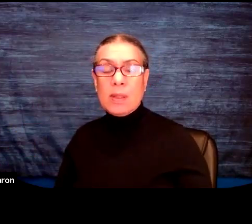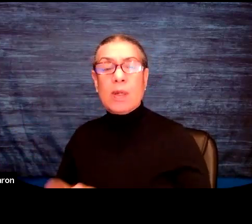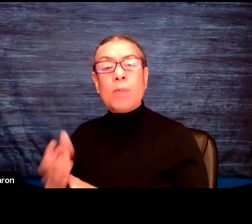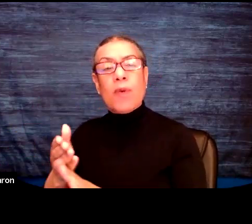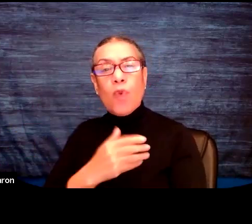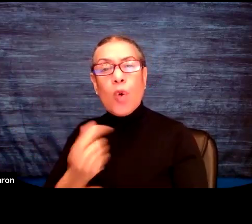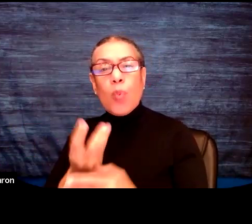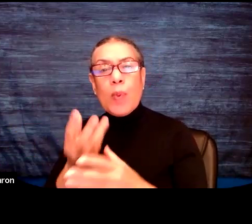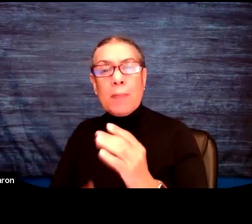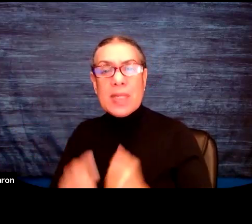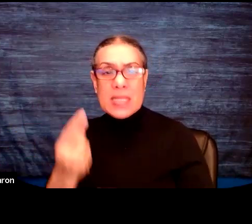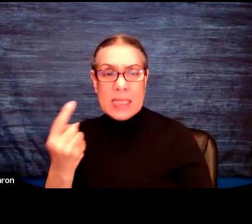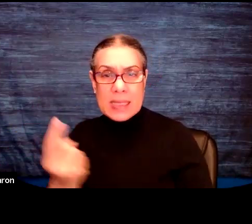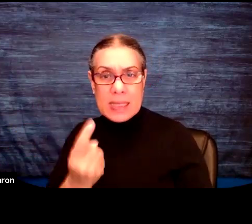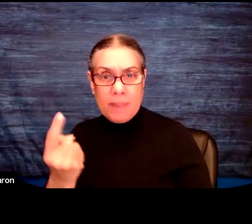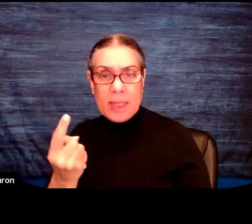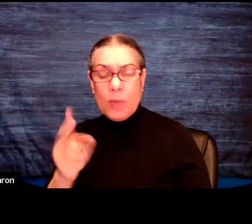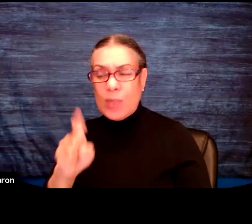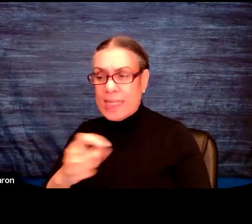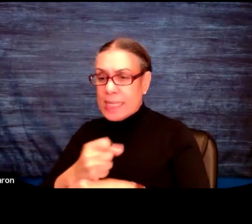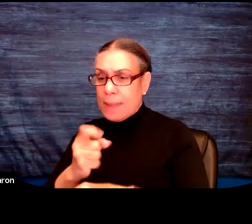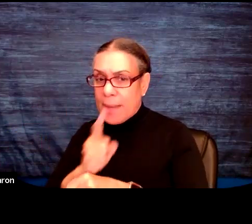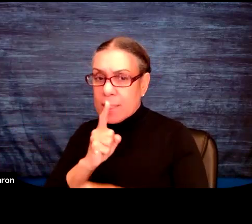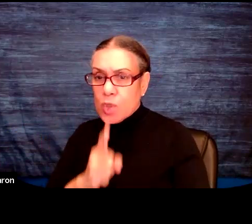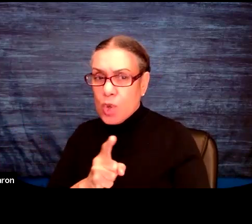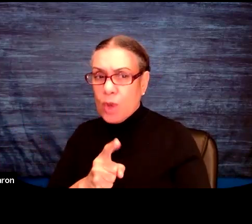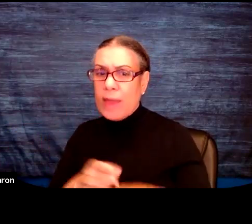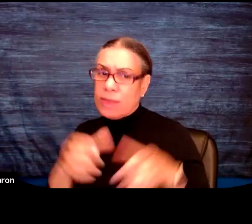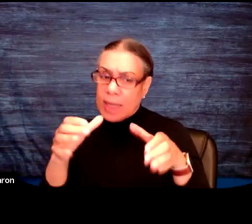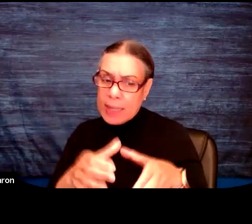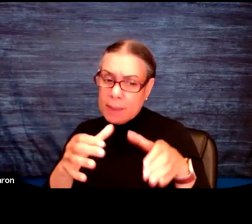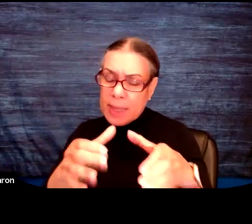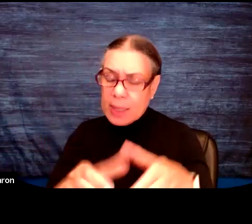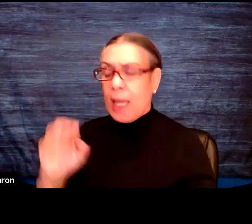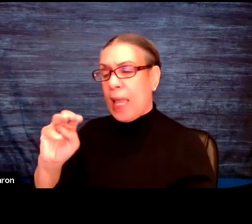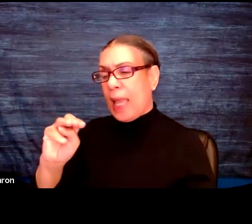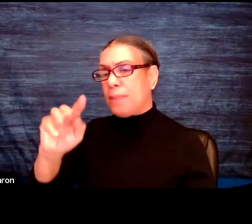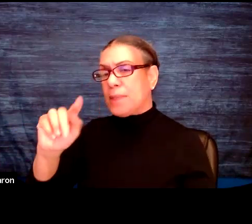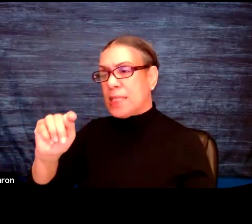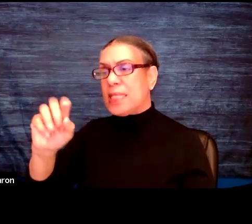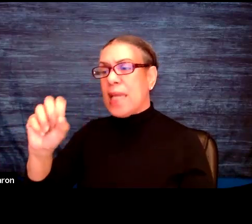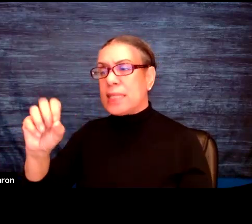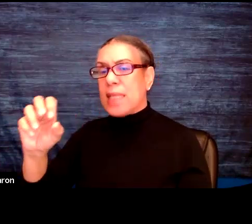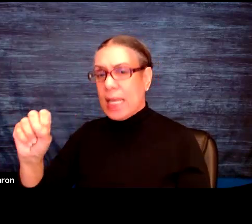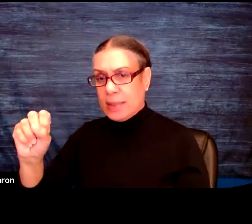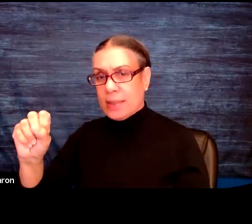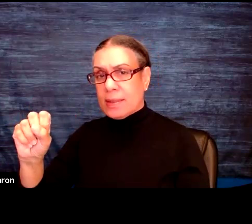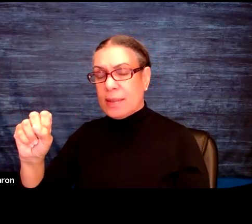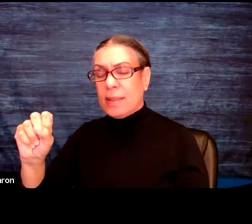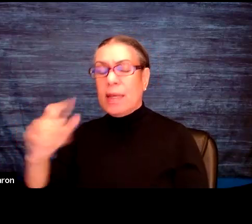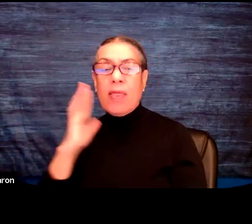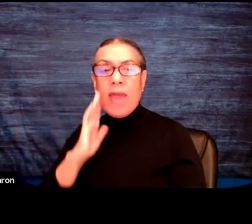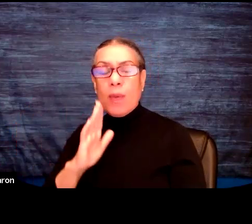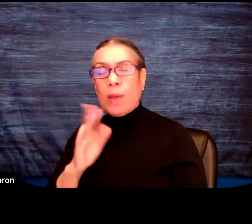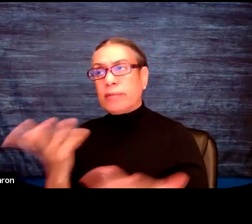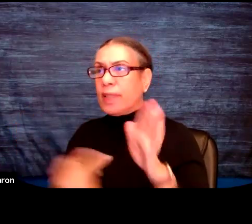key structures that we had to make sure the teaming in schools, and MTSS is one of those. They're going to reach out if,